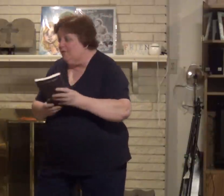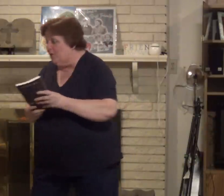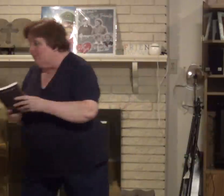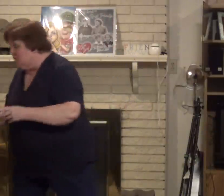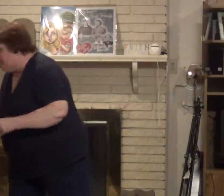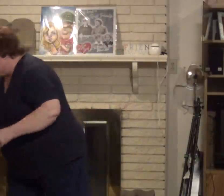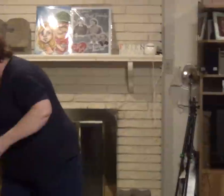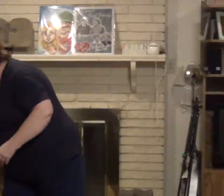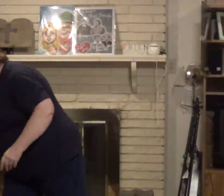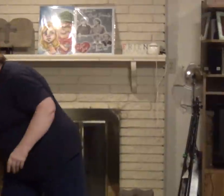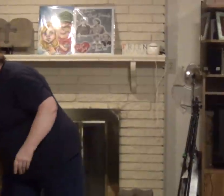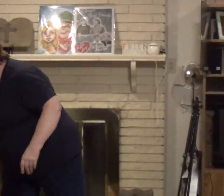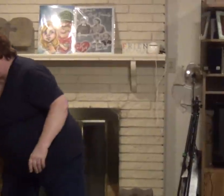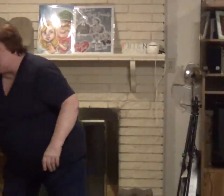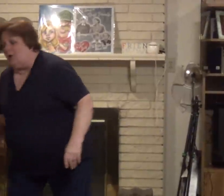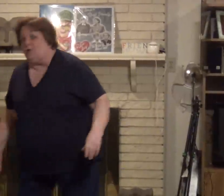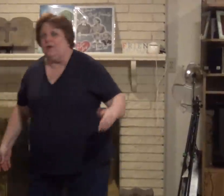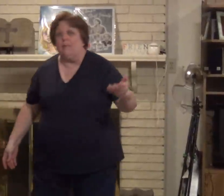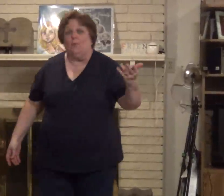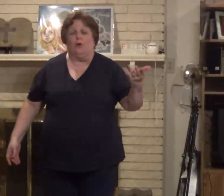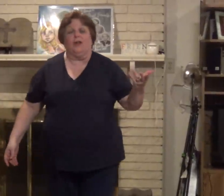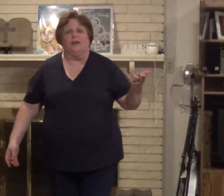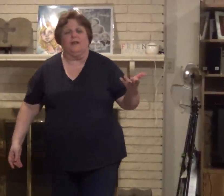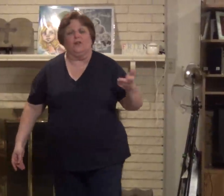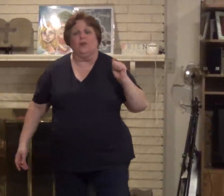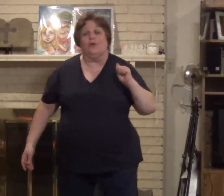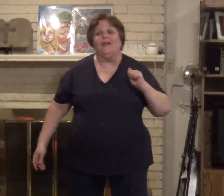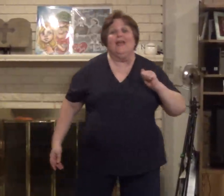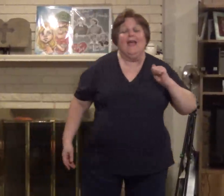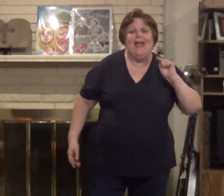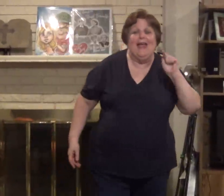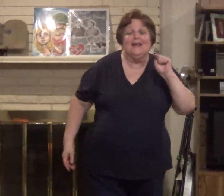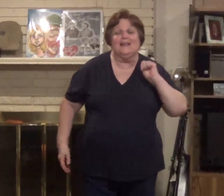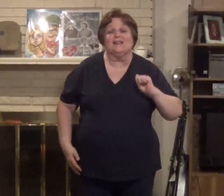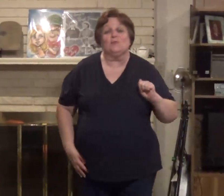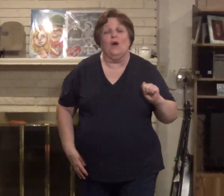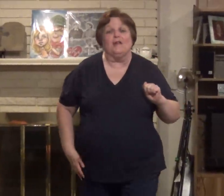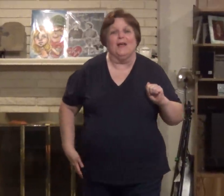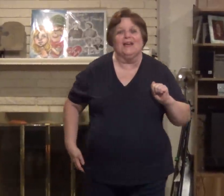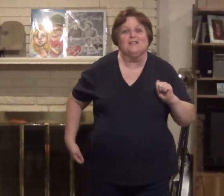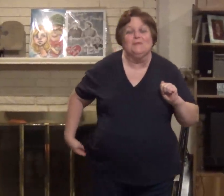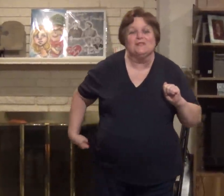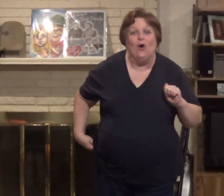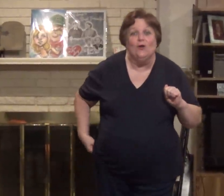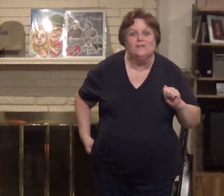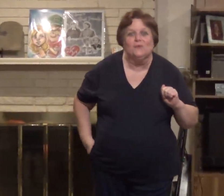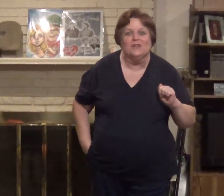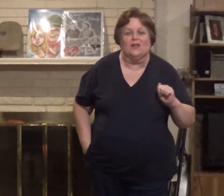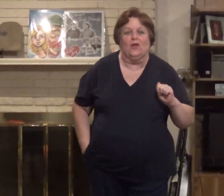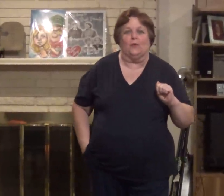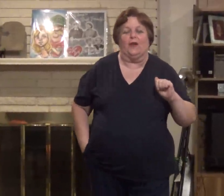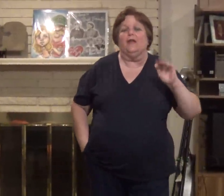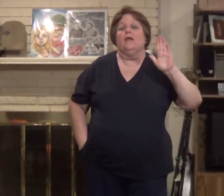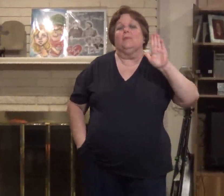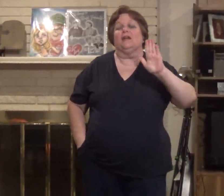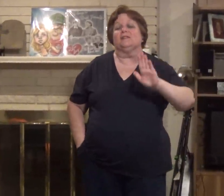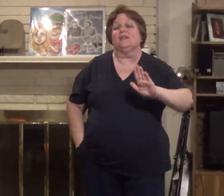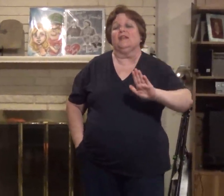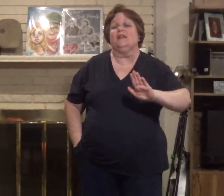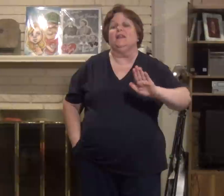very much for that. And my daughter and I have been working on decluttering. And guess what? My husband's also decluttering because he needs